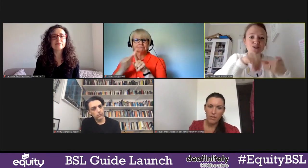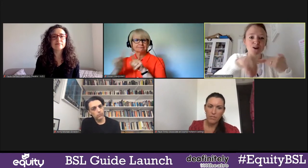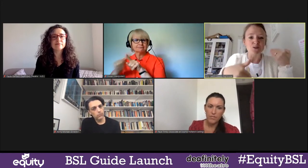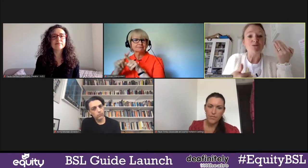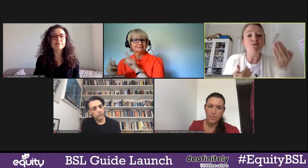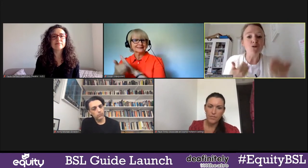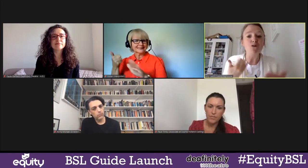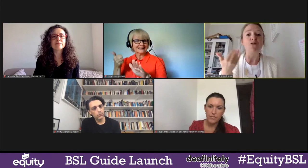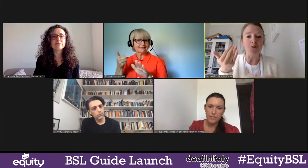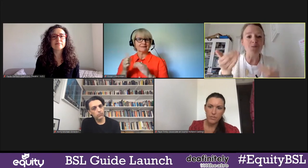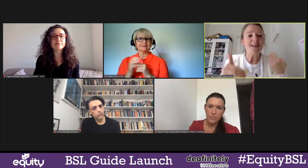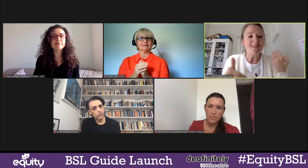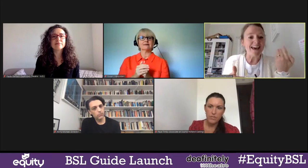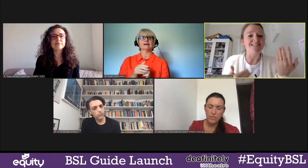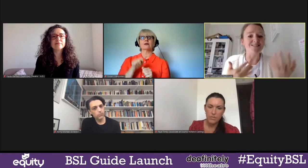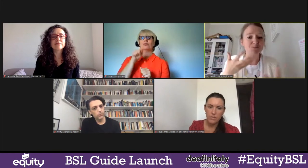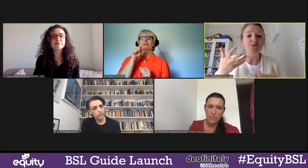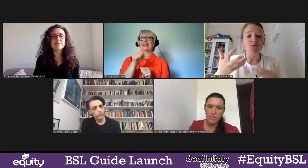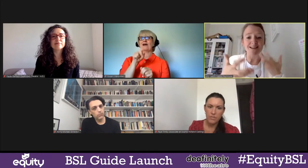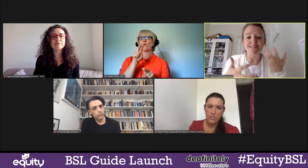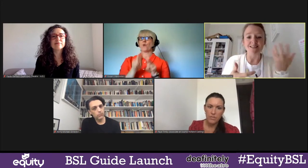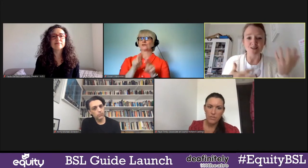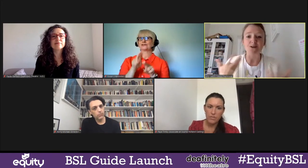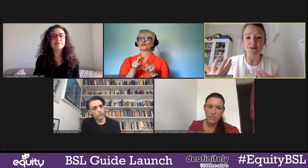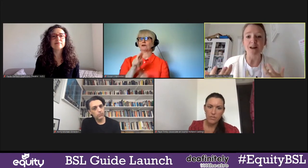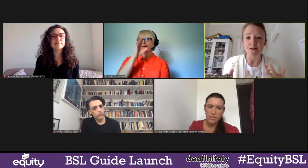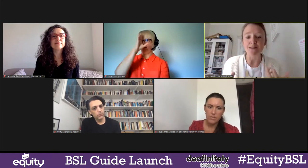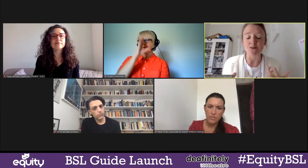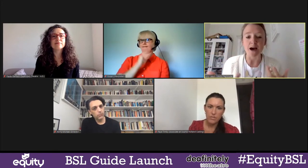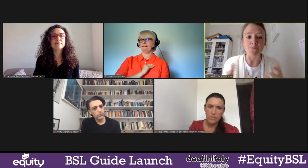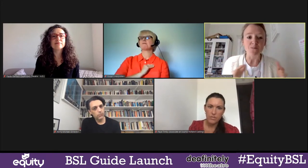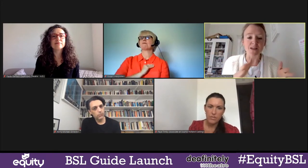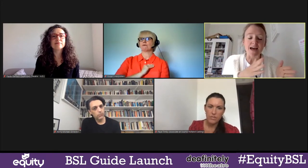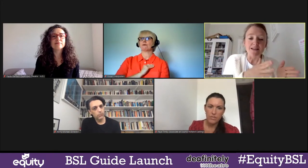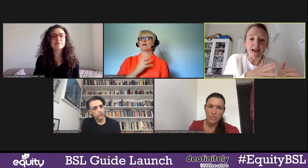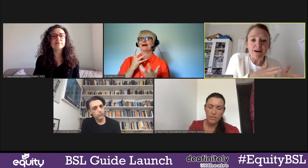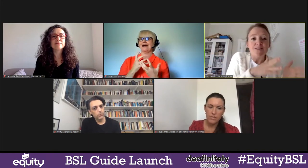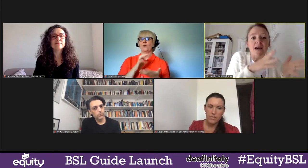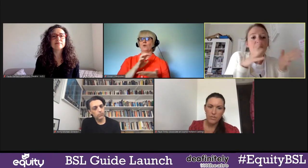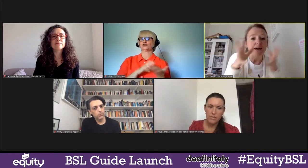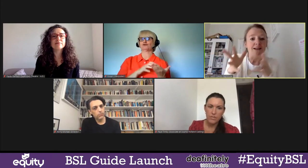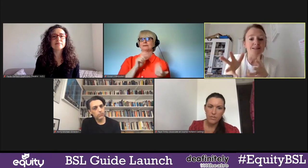to inform then some of the ways that the script developed as well. And after that, we then did